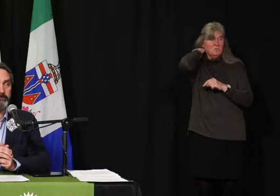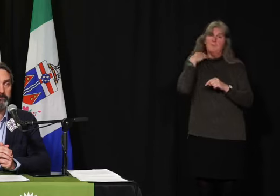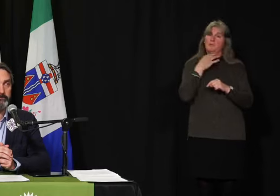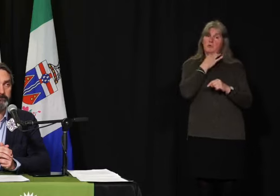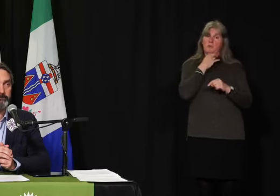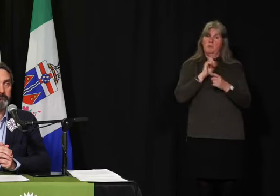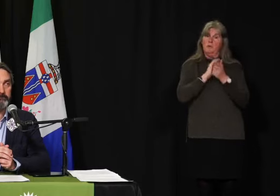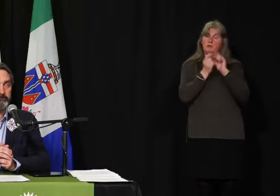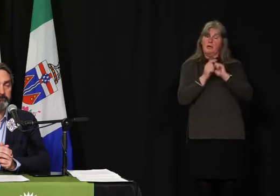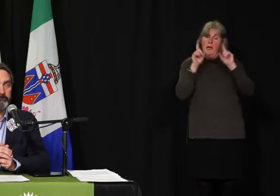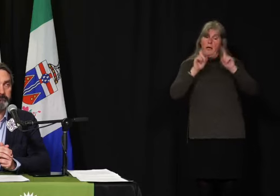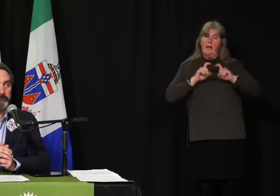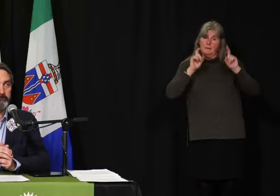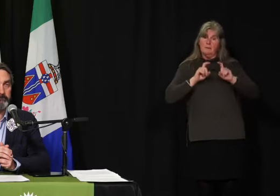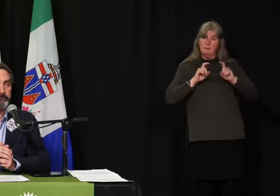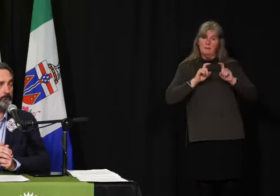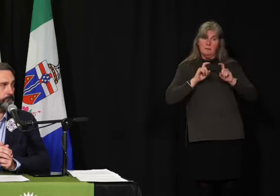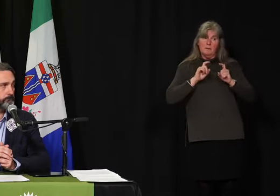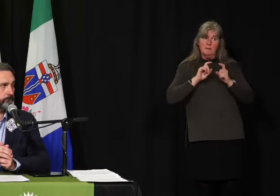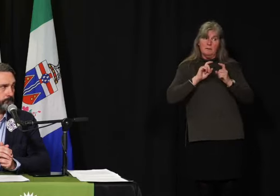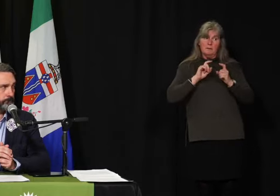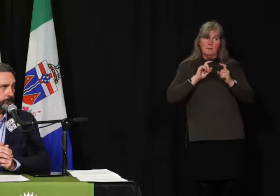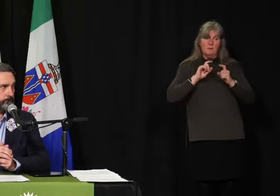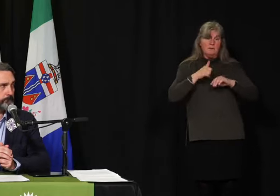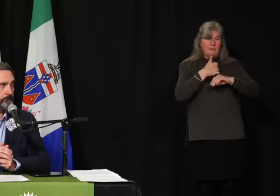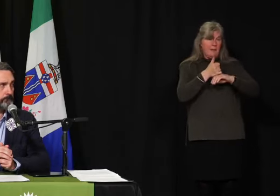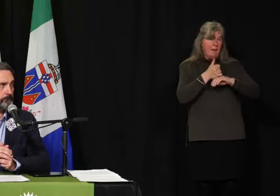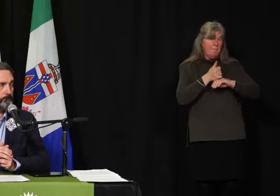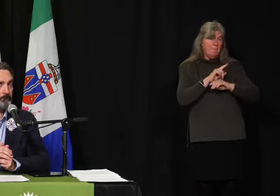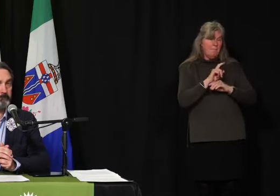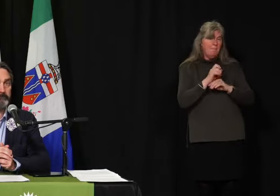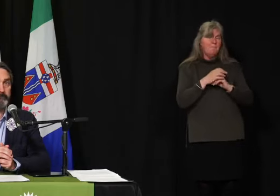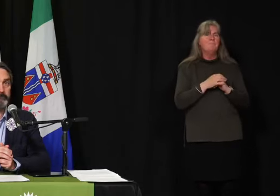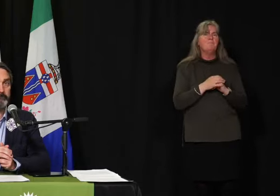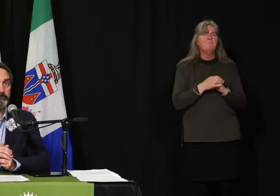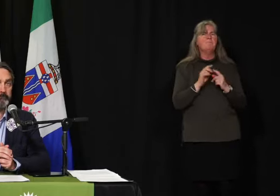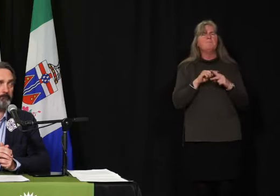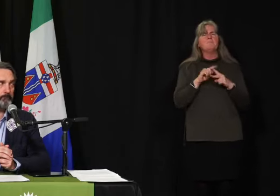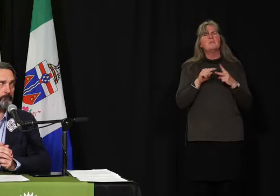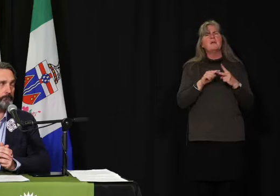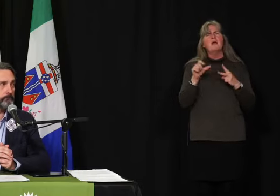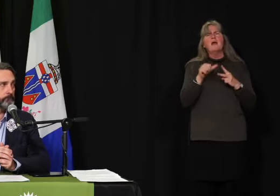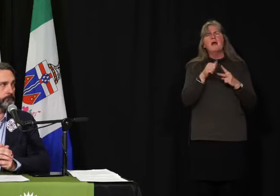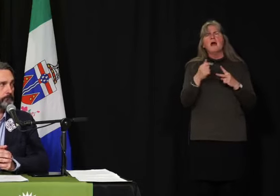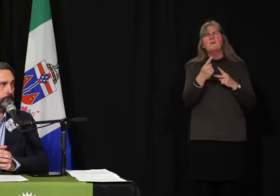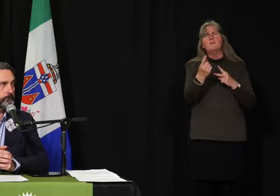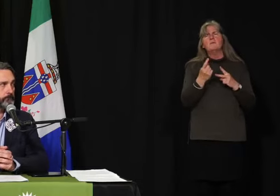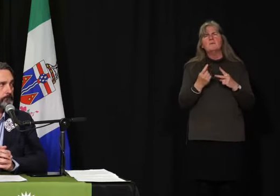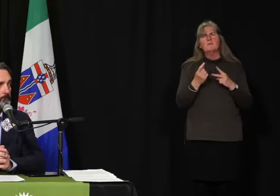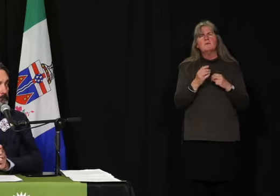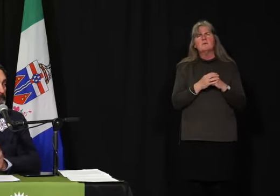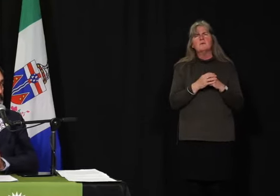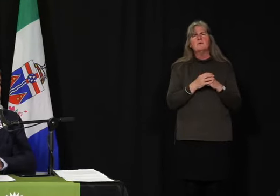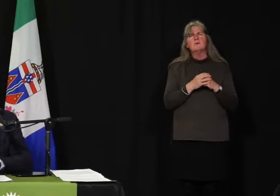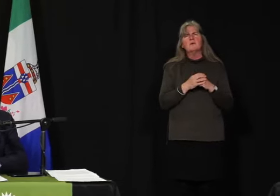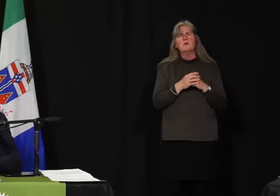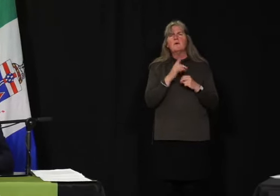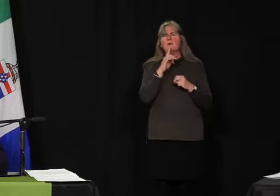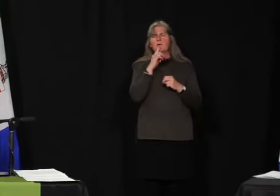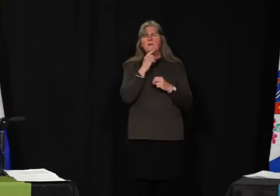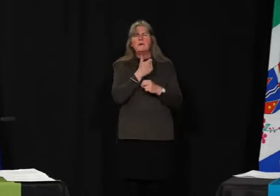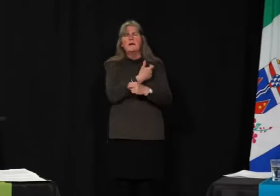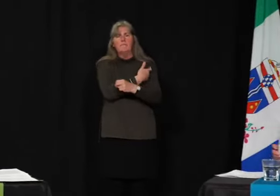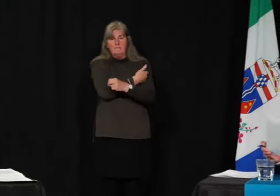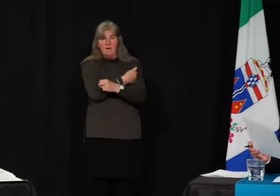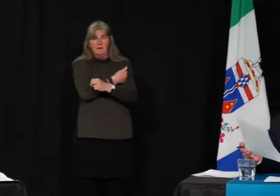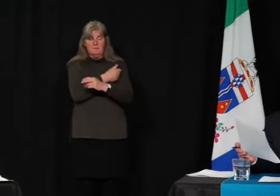and what measures are being implemented? Supplementary question, we also had some questions about the future of vaccine for COVID